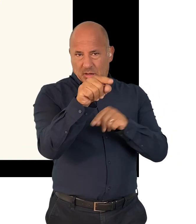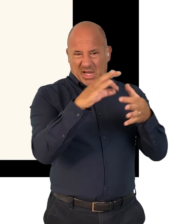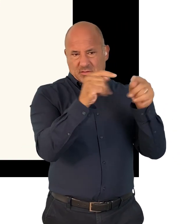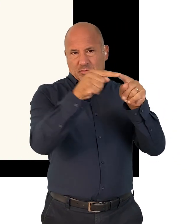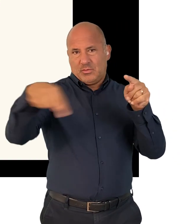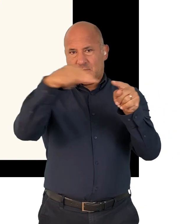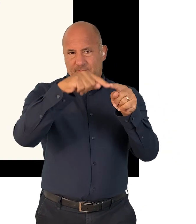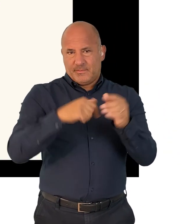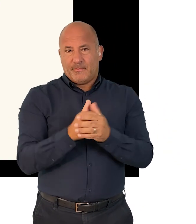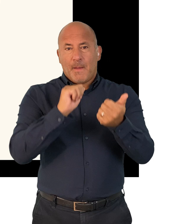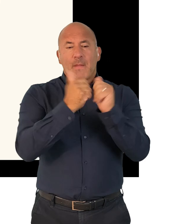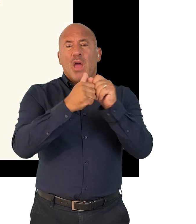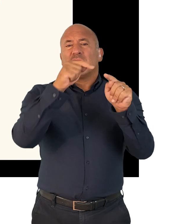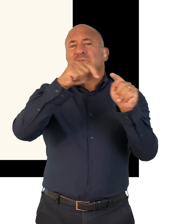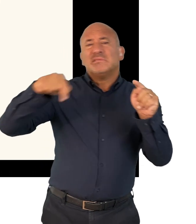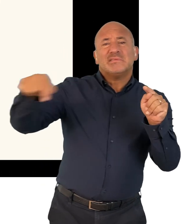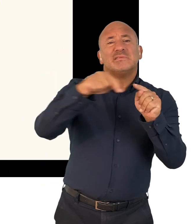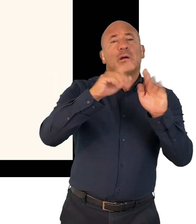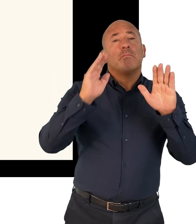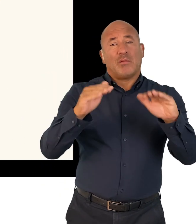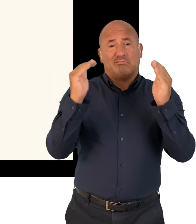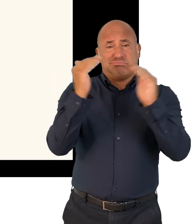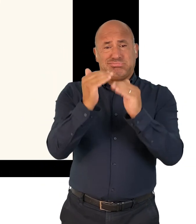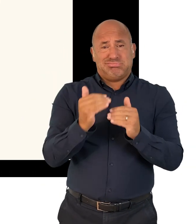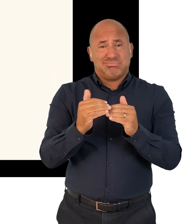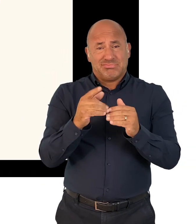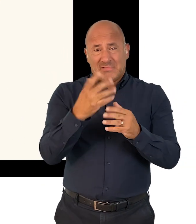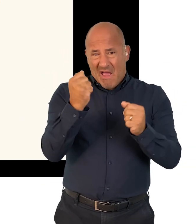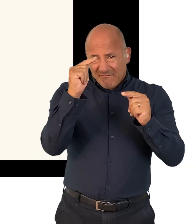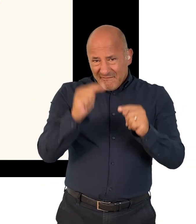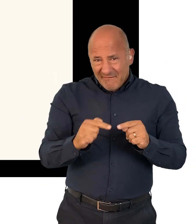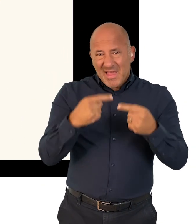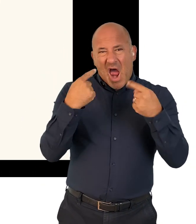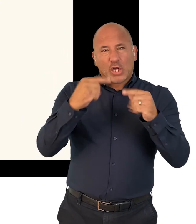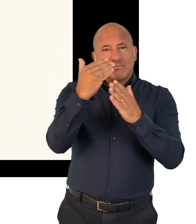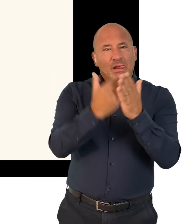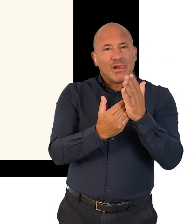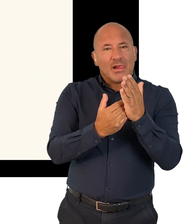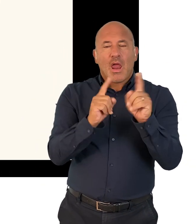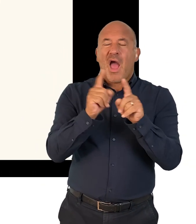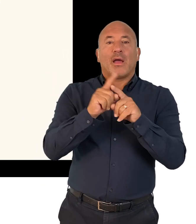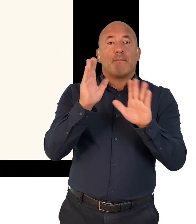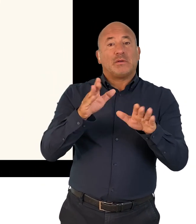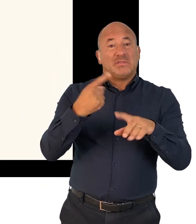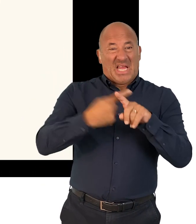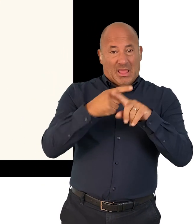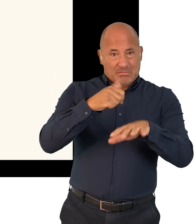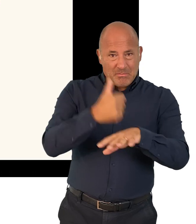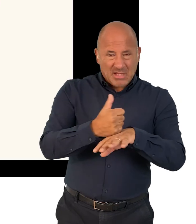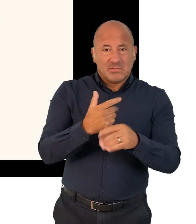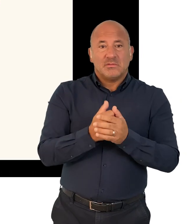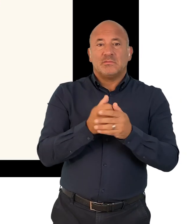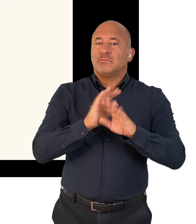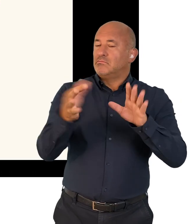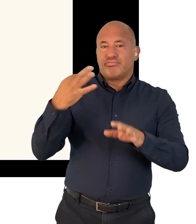terms. All partners must meet the applicant organisation eligibility criteria, i.e. they must be based in